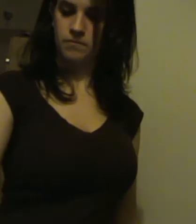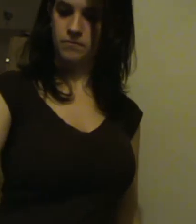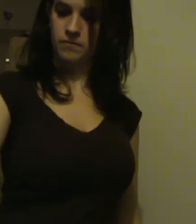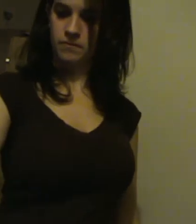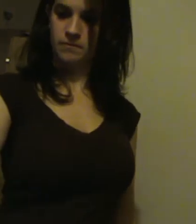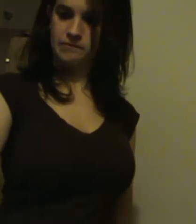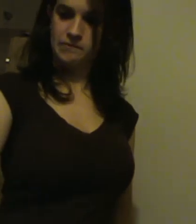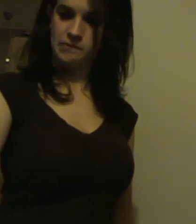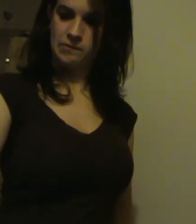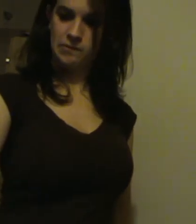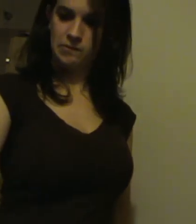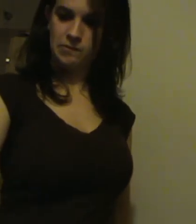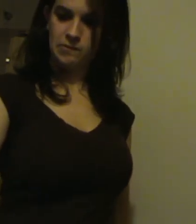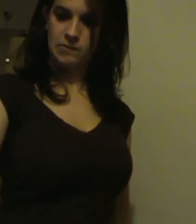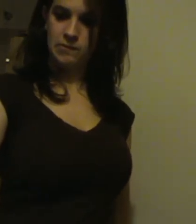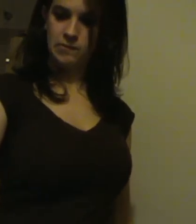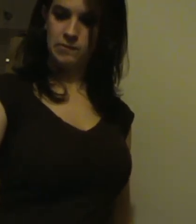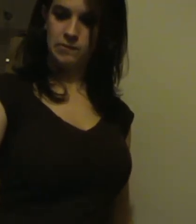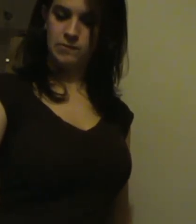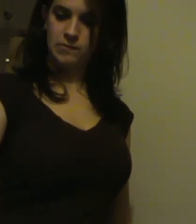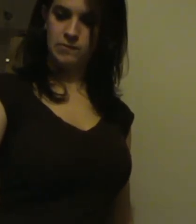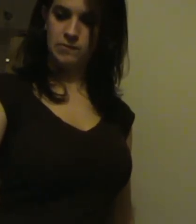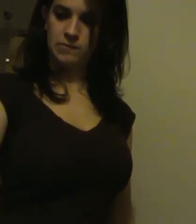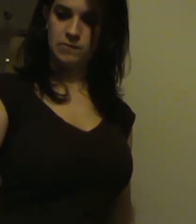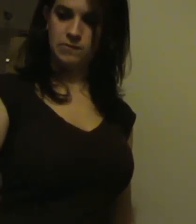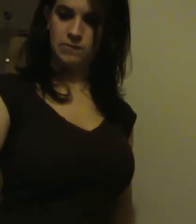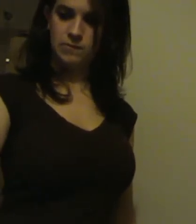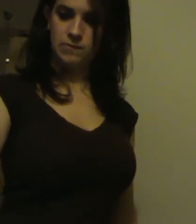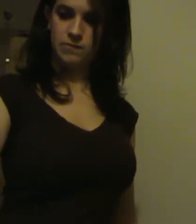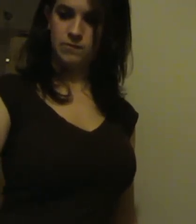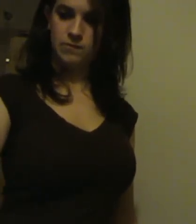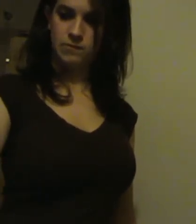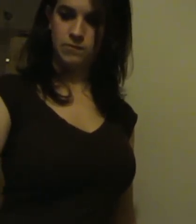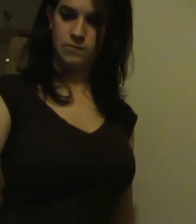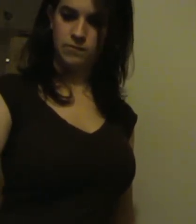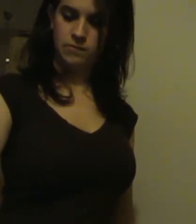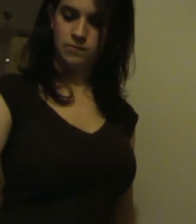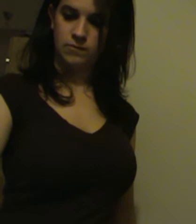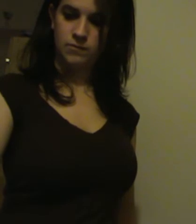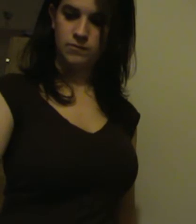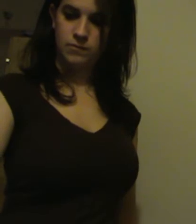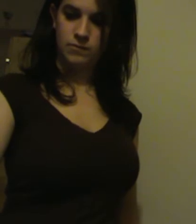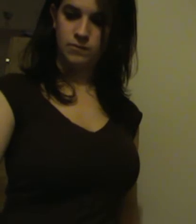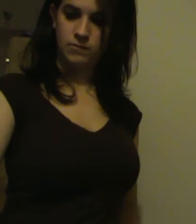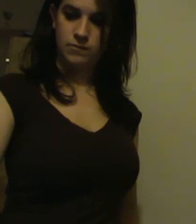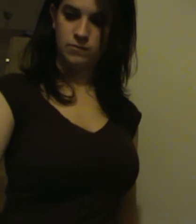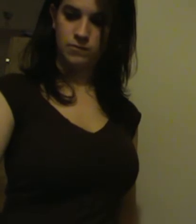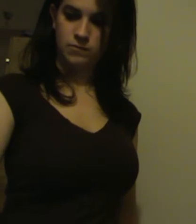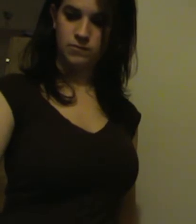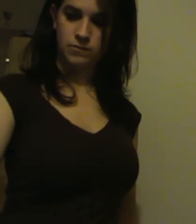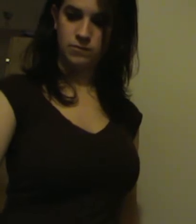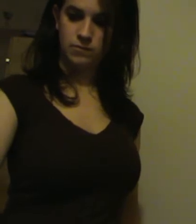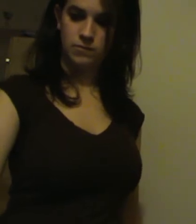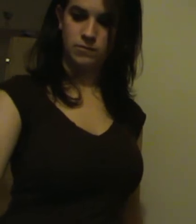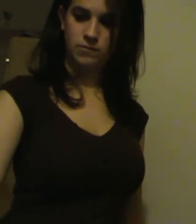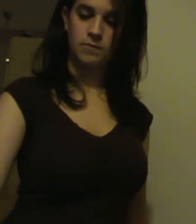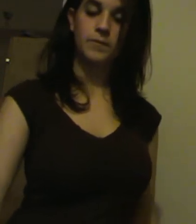American dining style, if you're taking a break, your hands always stay below the table, of course, unless you're taking a drink.